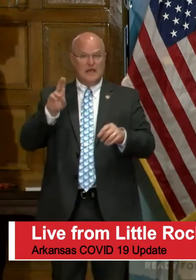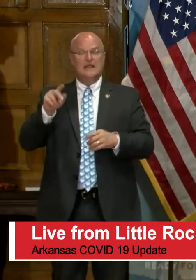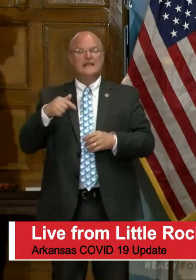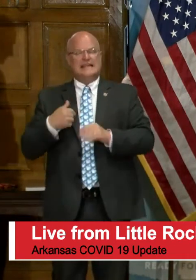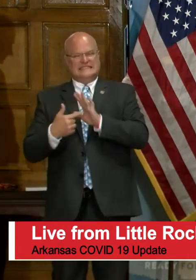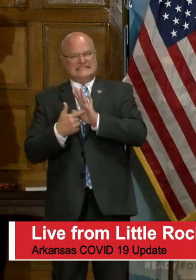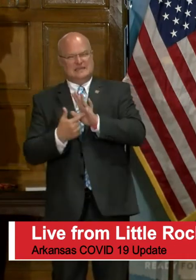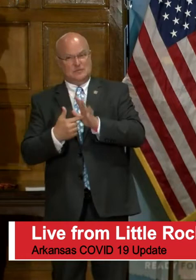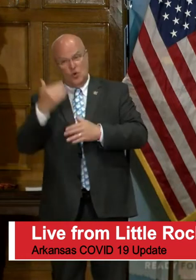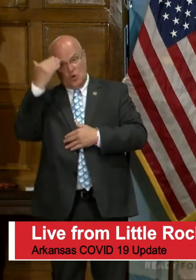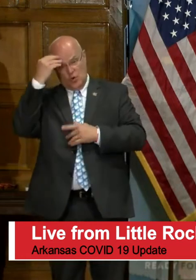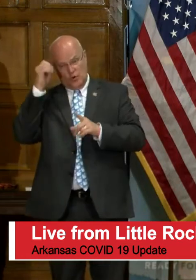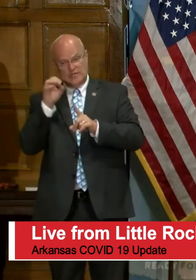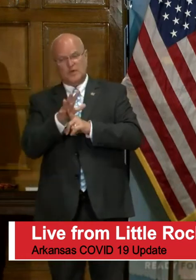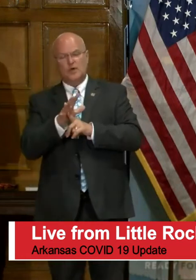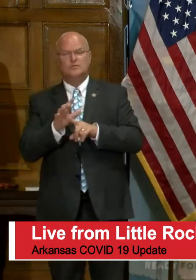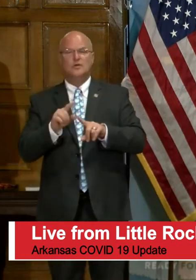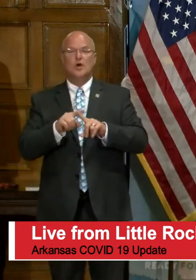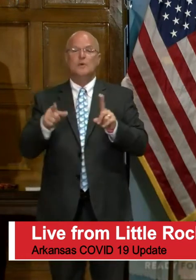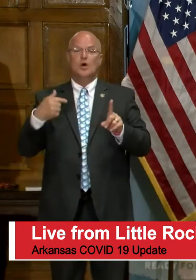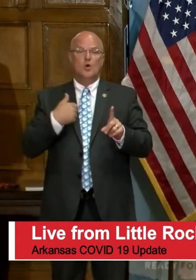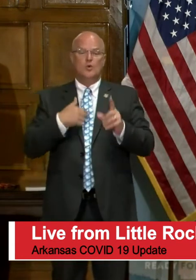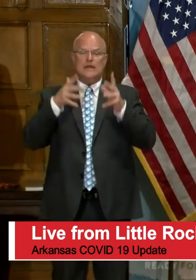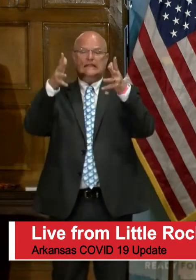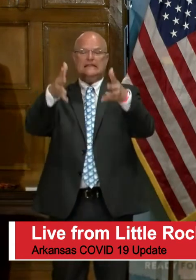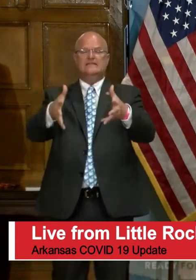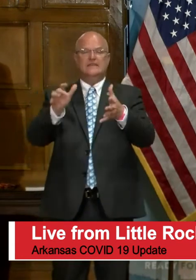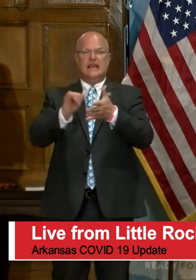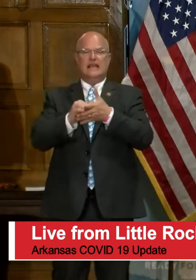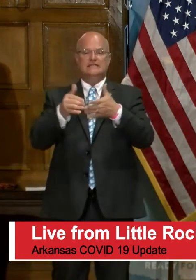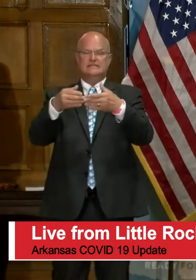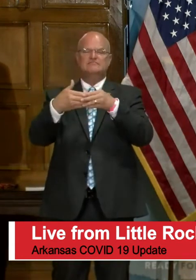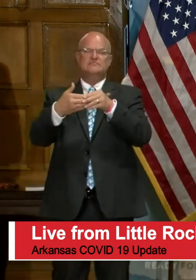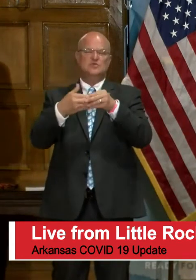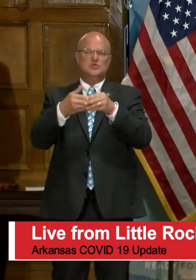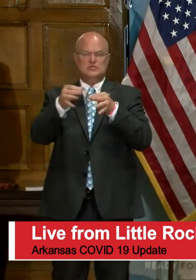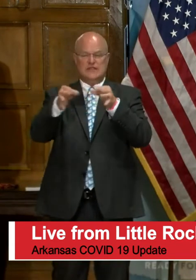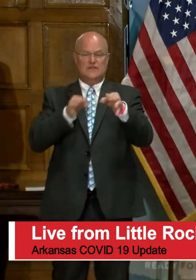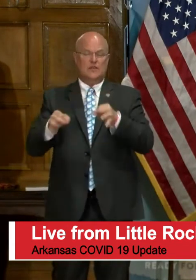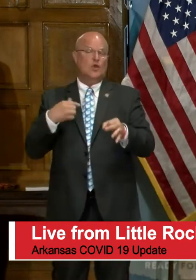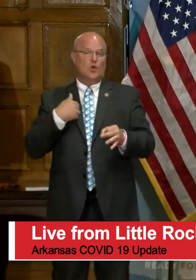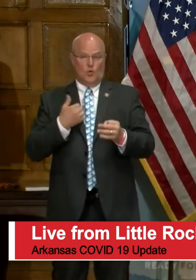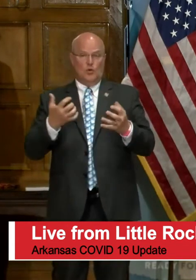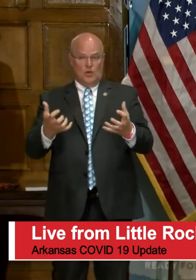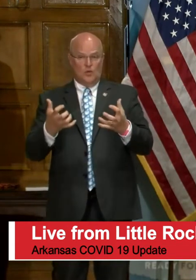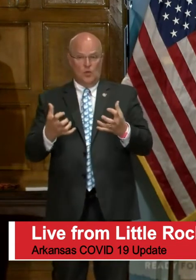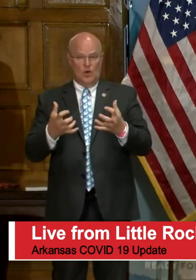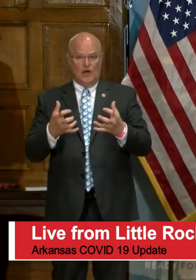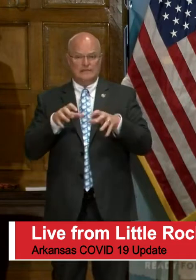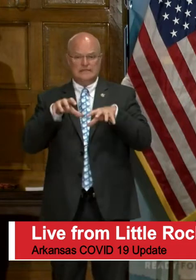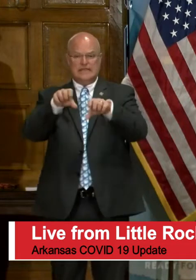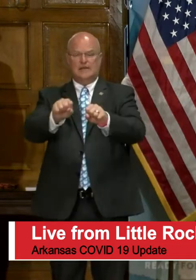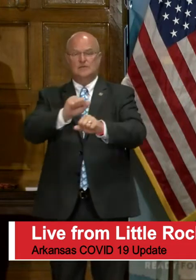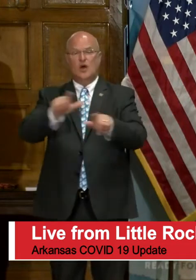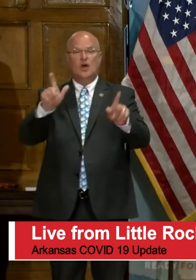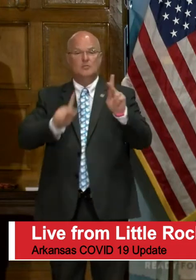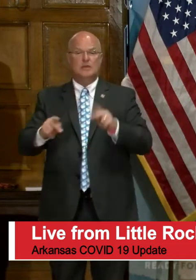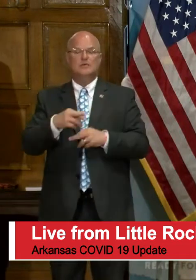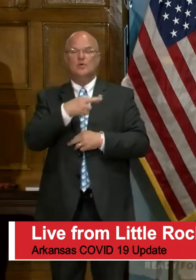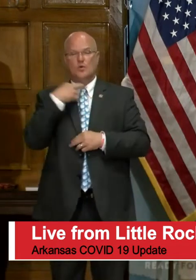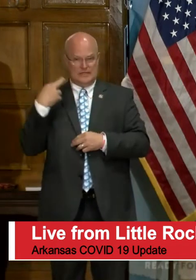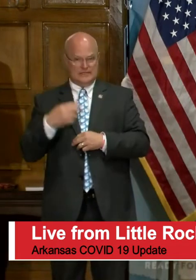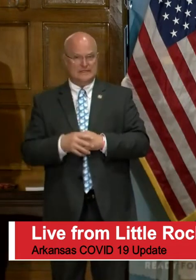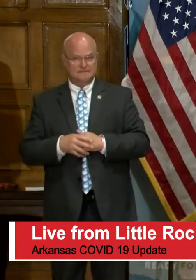had symptoms or a known exposure. But we're leaving that as a fairly loose definition because we want to capture all those who might be at